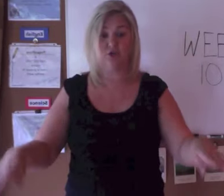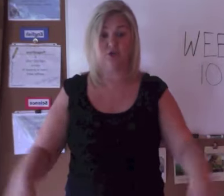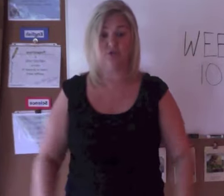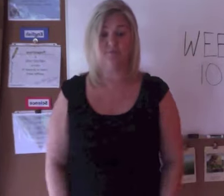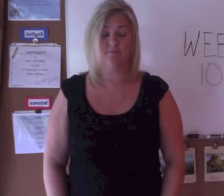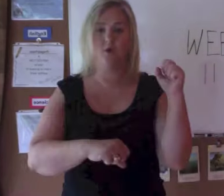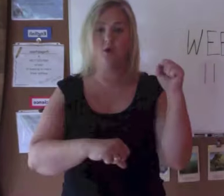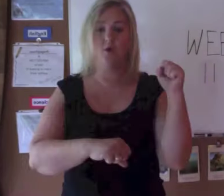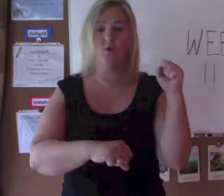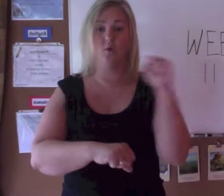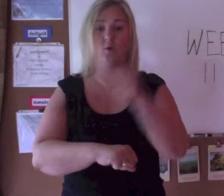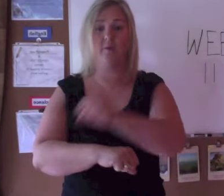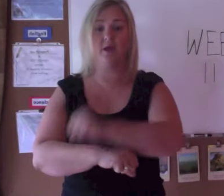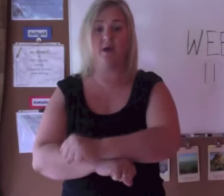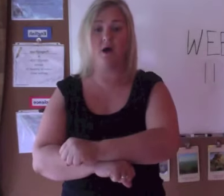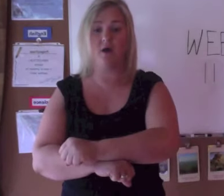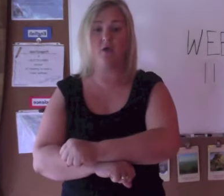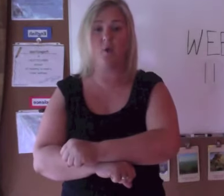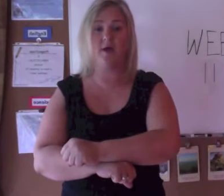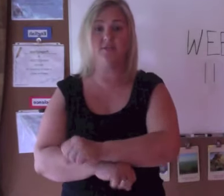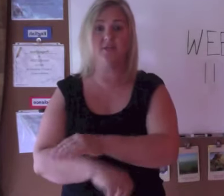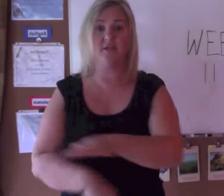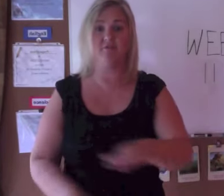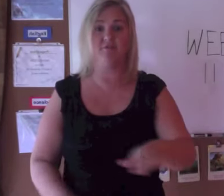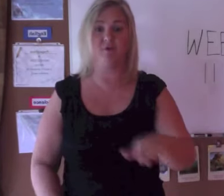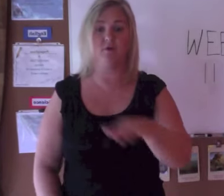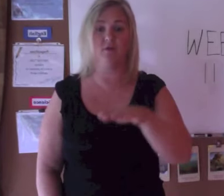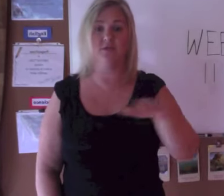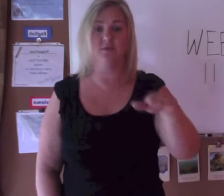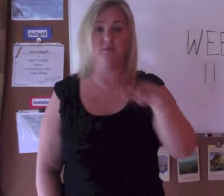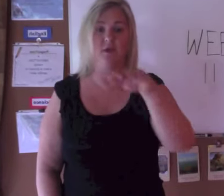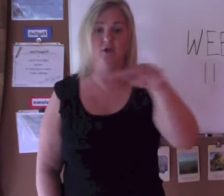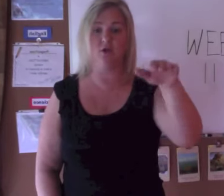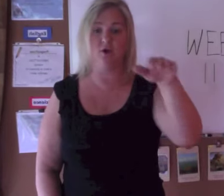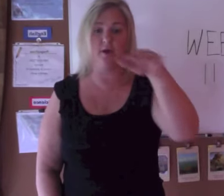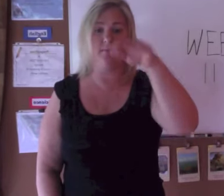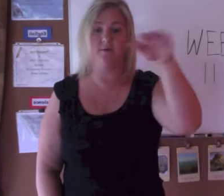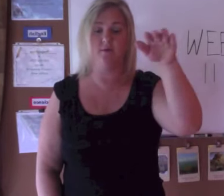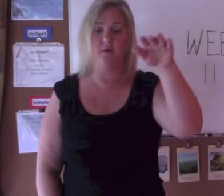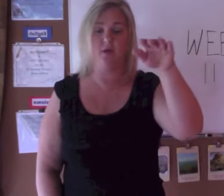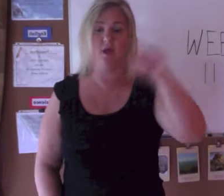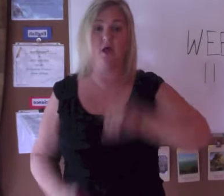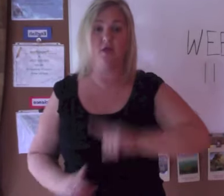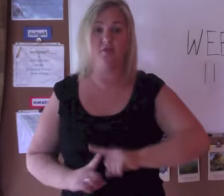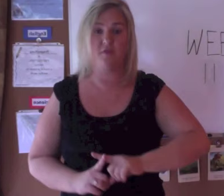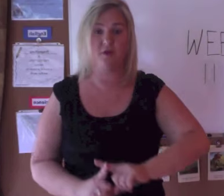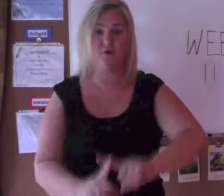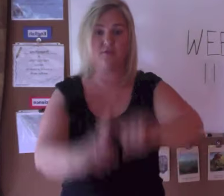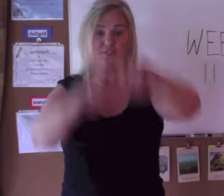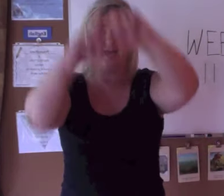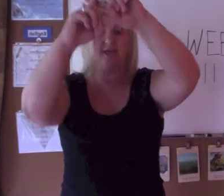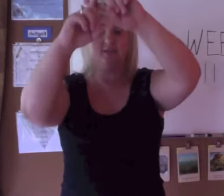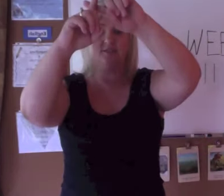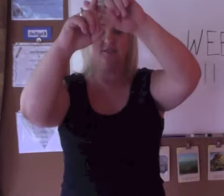Church. Norman conquest and the feudalism in Europe. The Crusades.